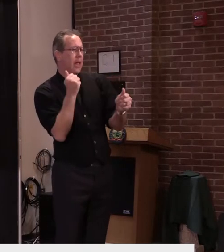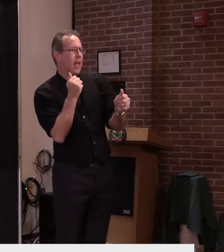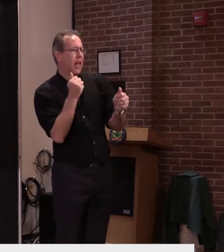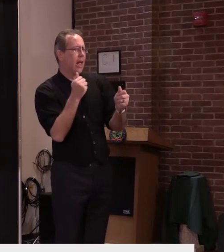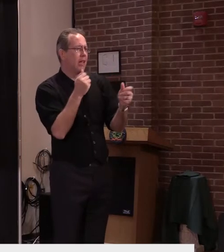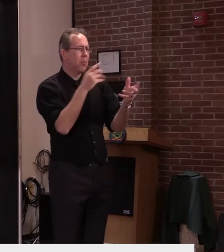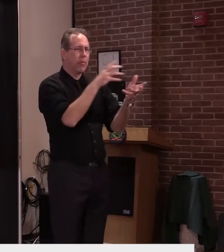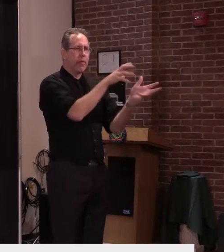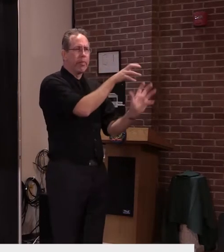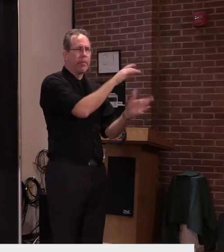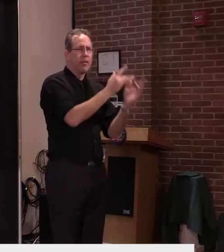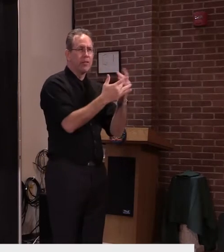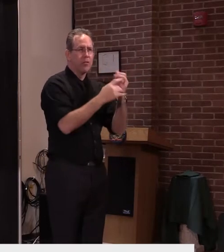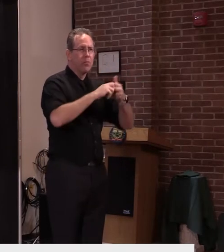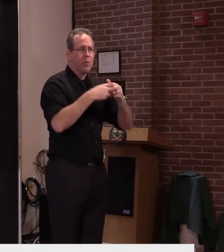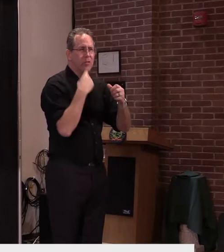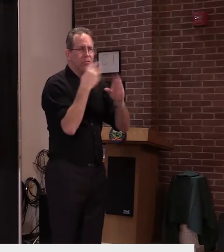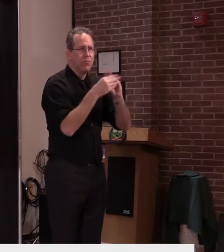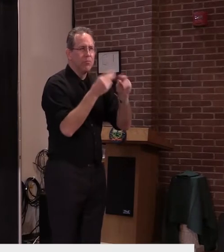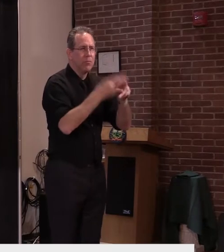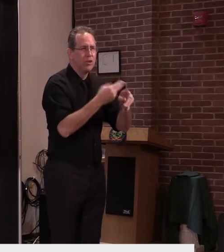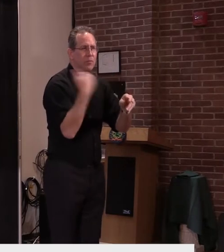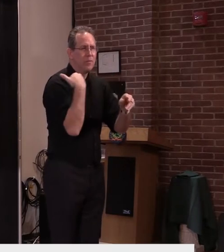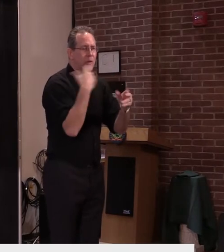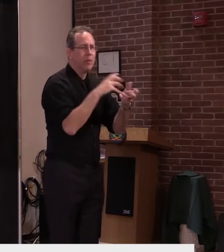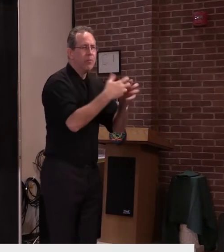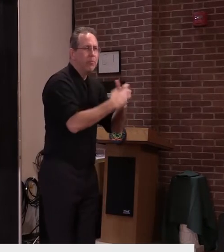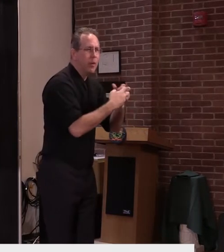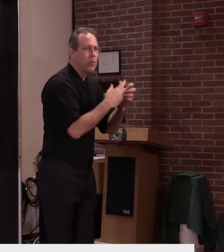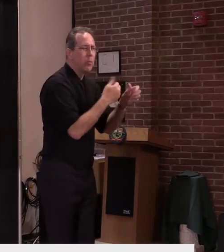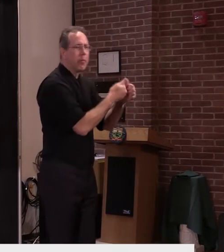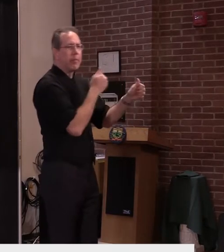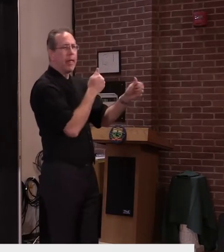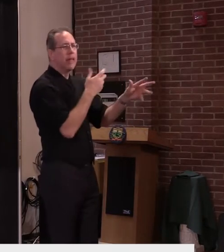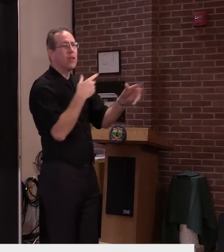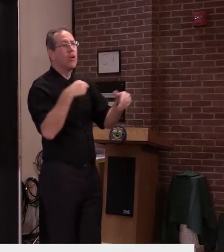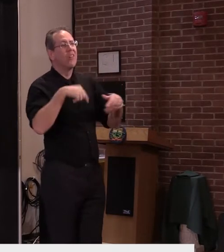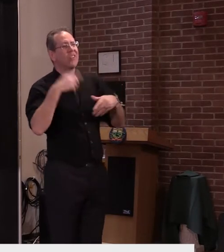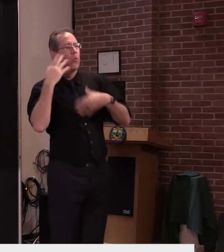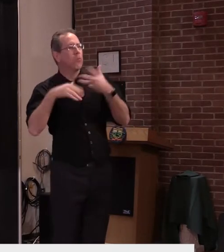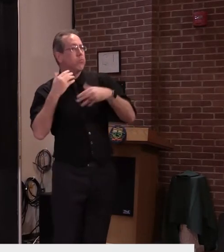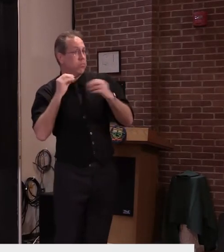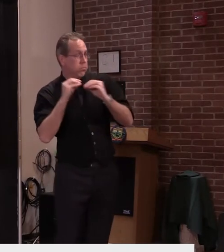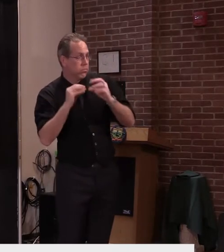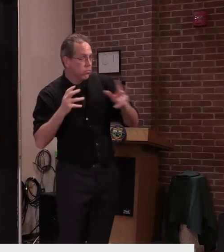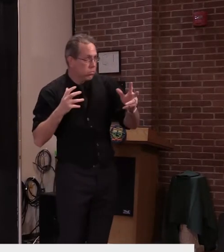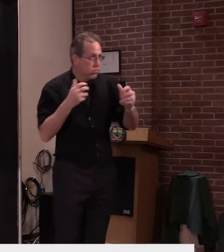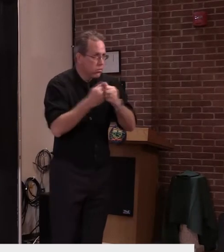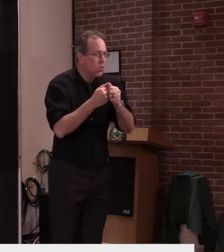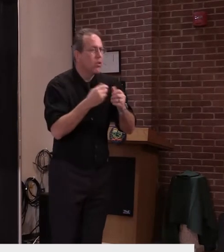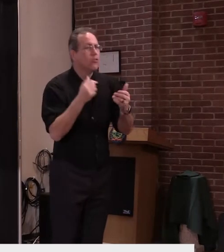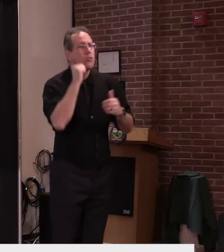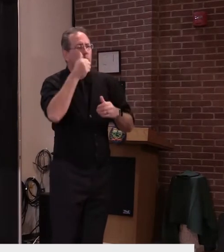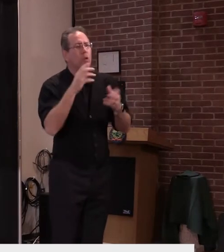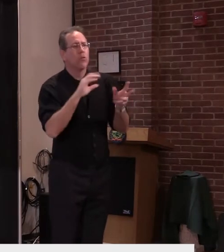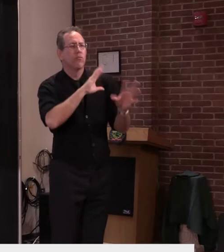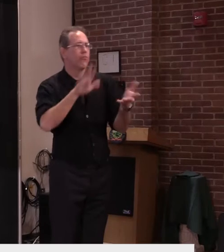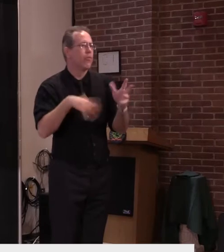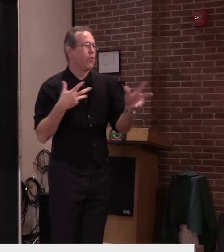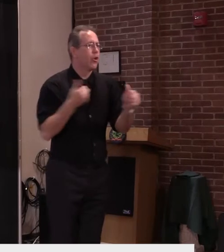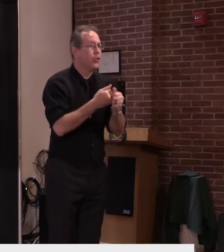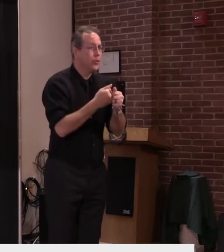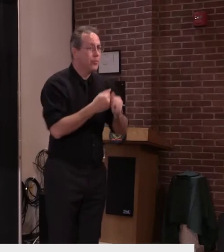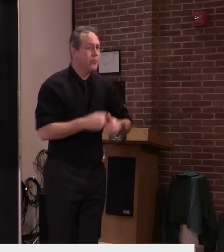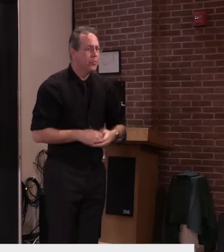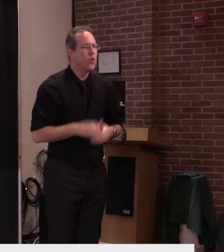because we don't have all of the granular detail that we normally would have for Tuesday presentation. But starting off on the data that we do